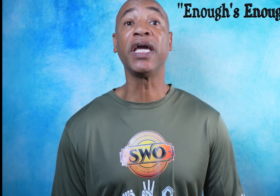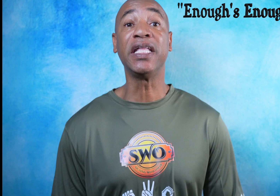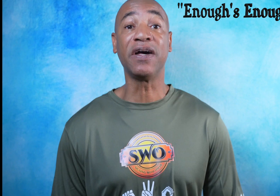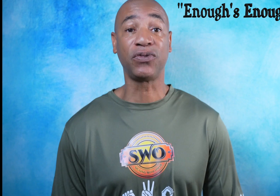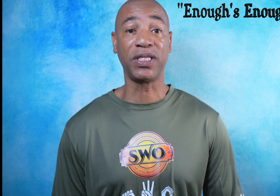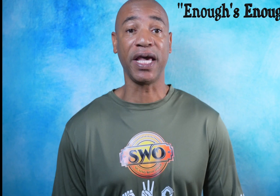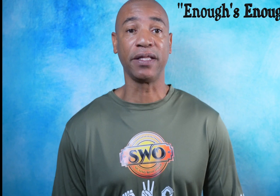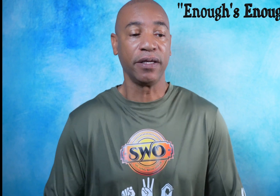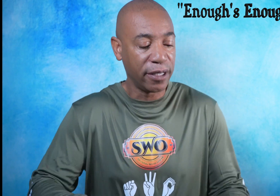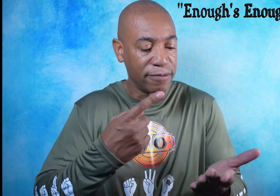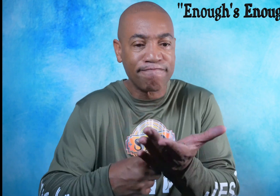enough said.